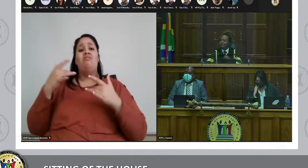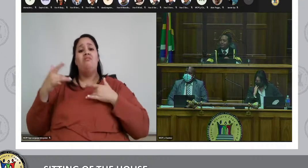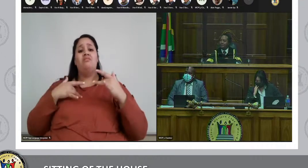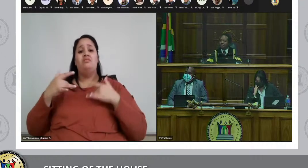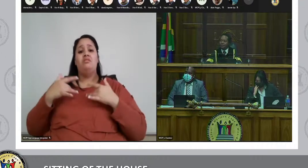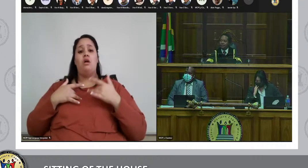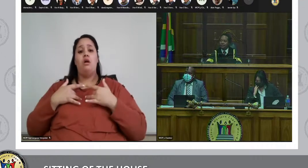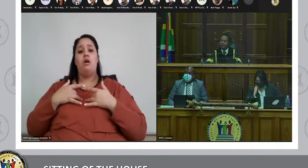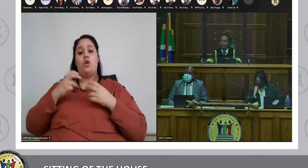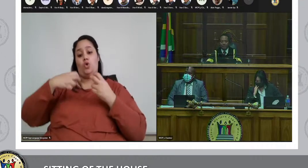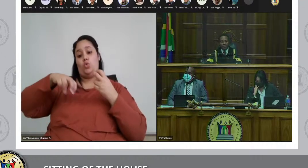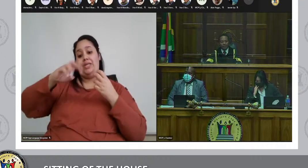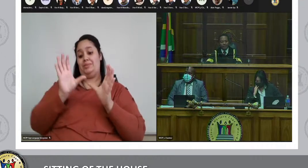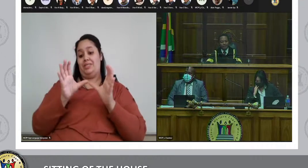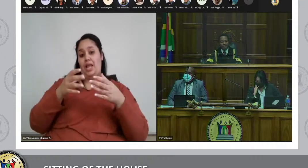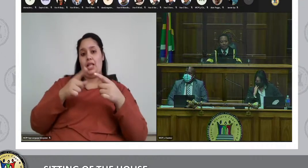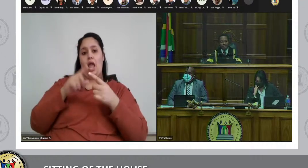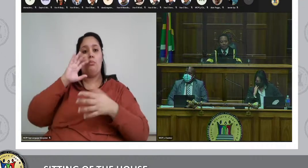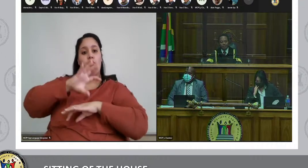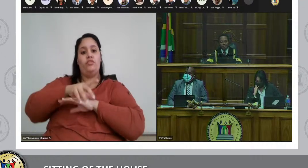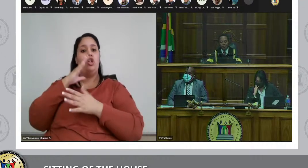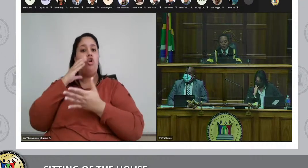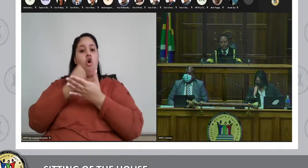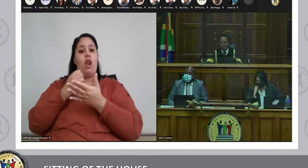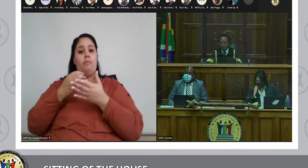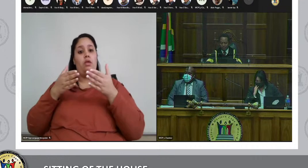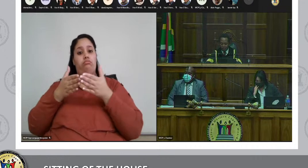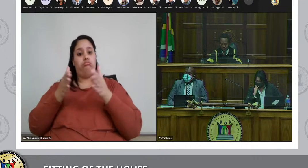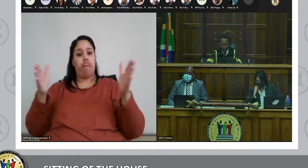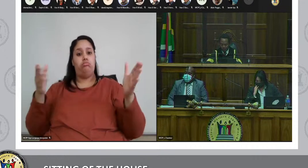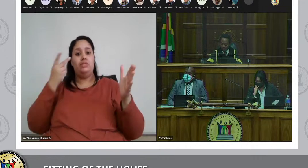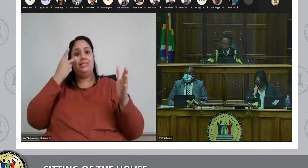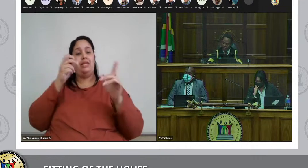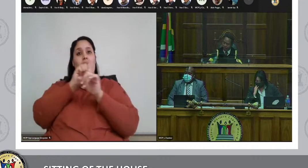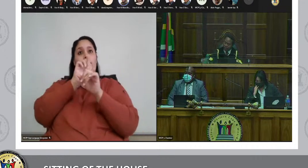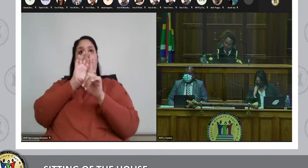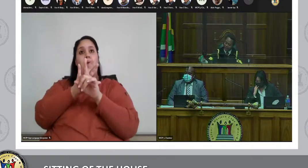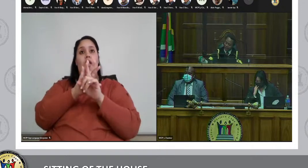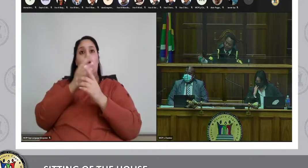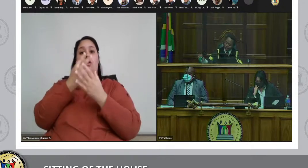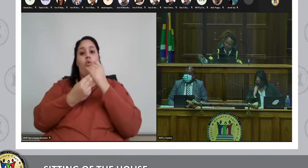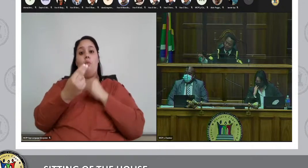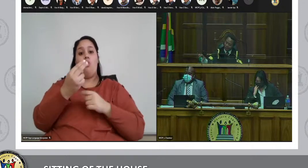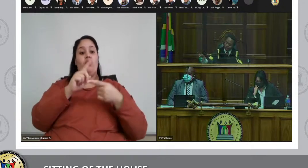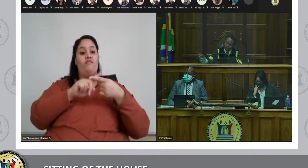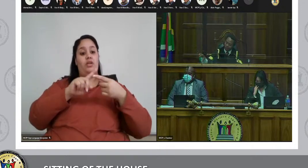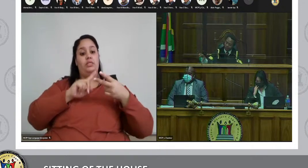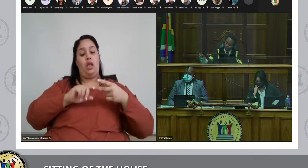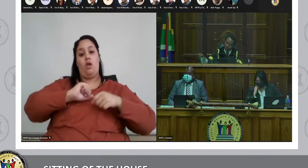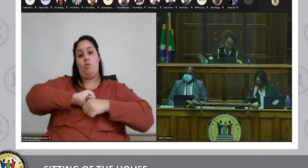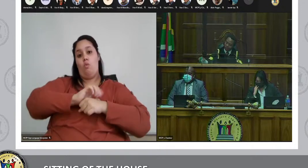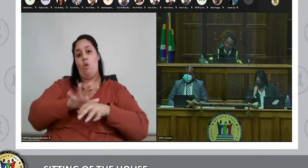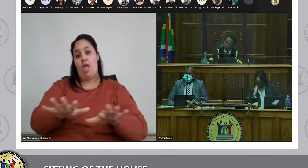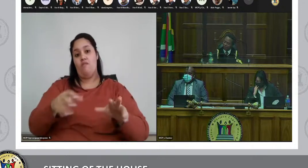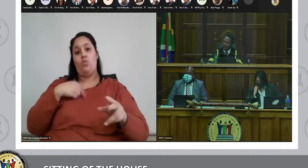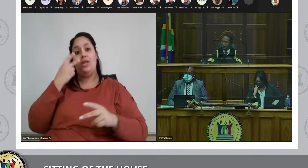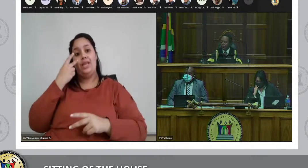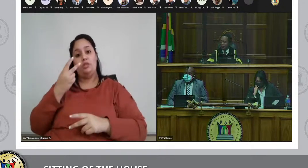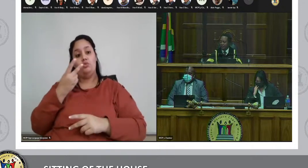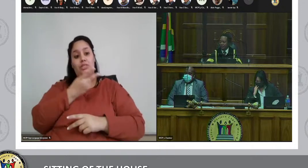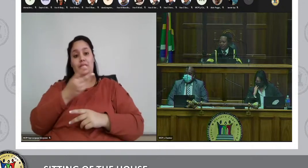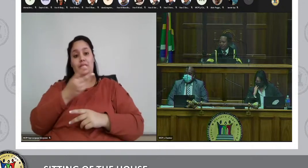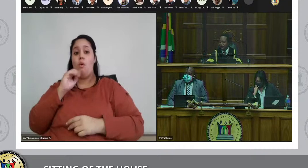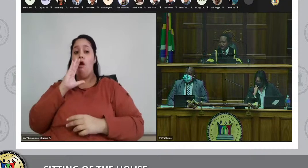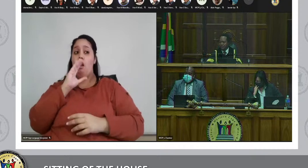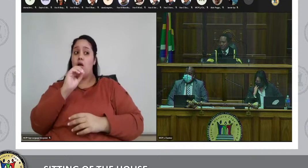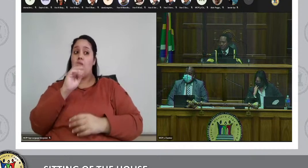economy at large. Given the impact of the first two waves on tourism and the economy, we have to ask the MEC